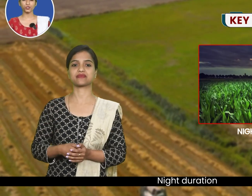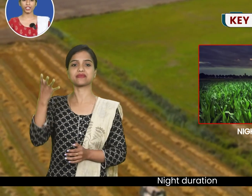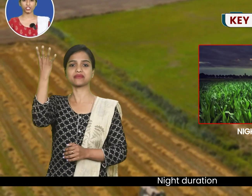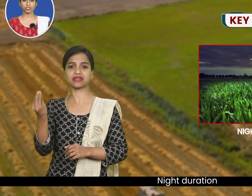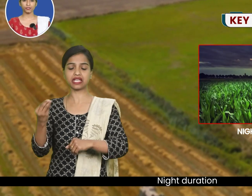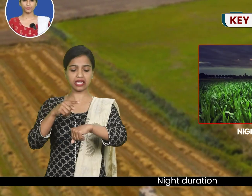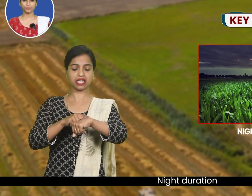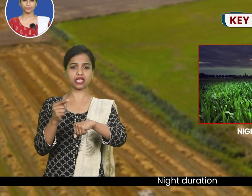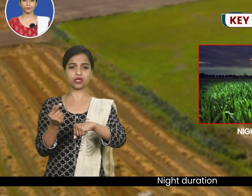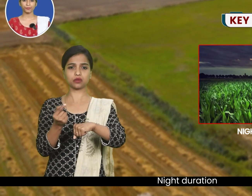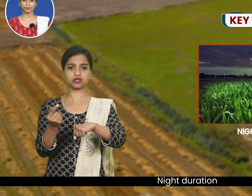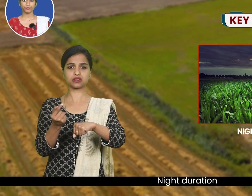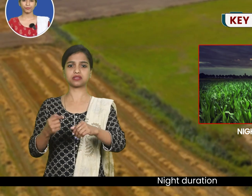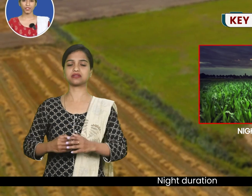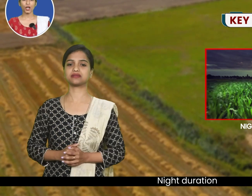night duration,